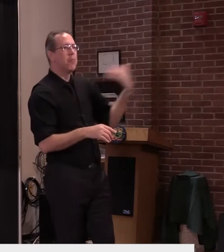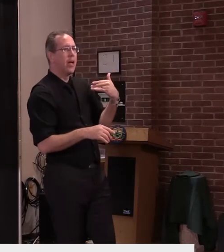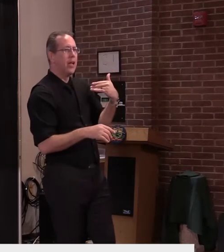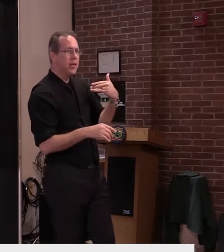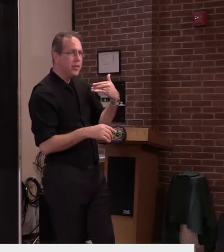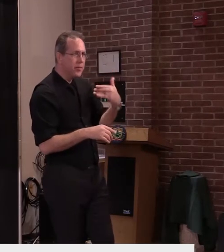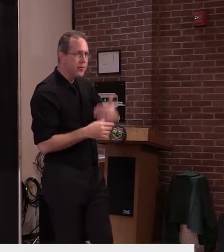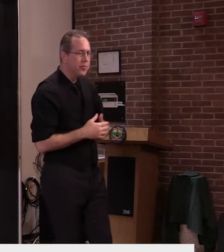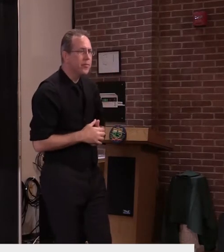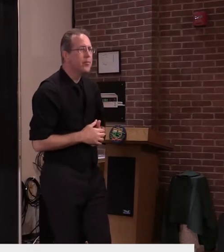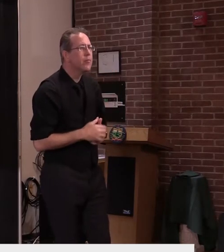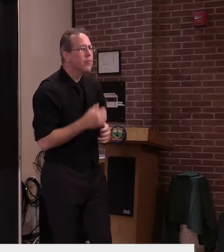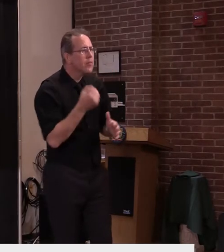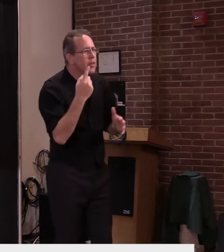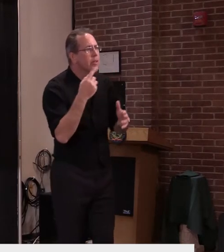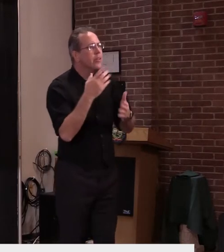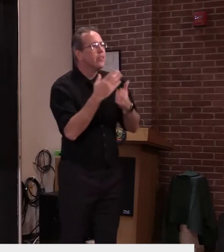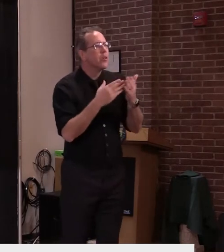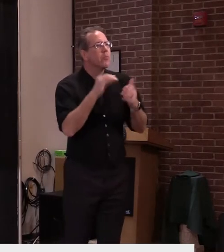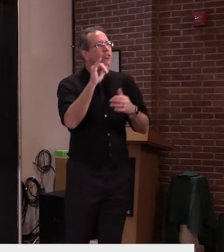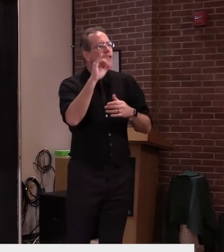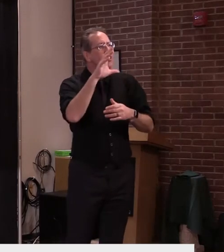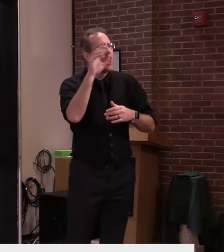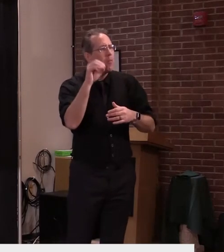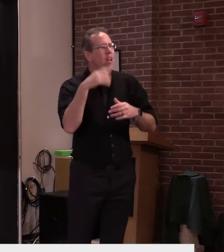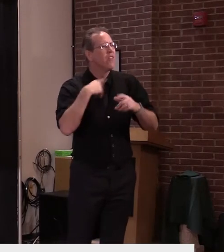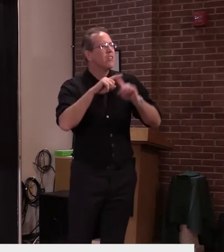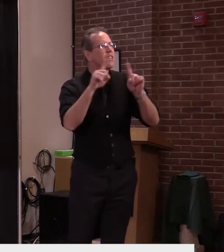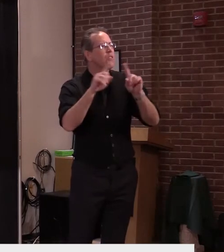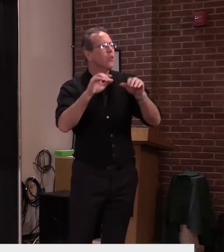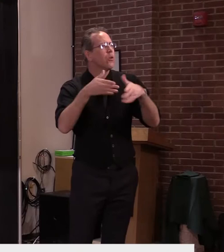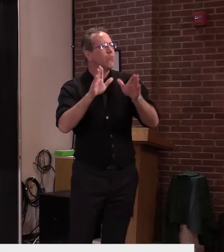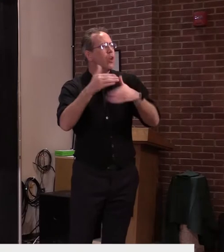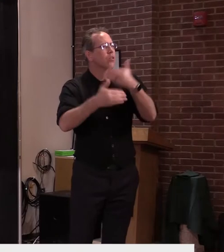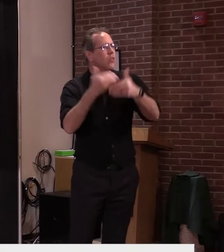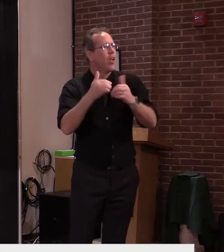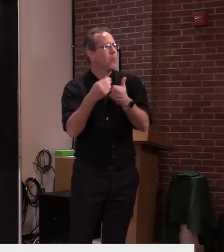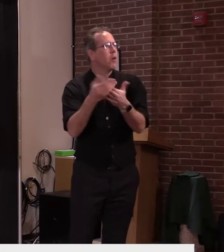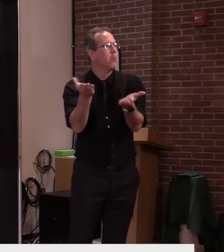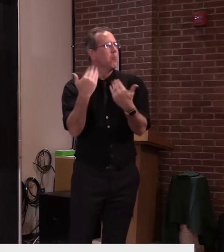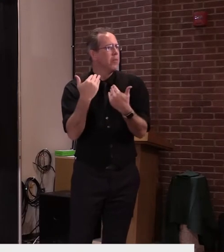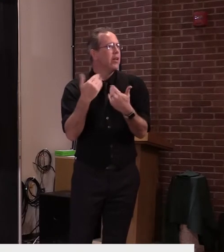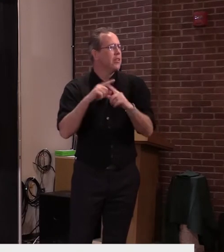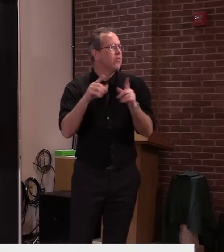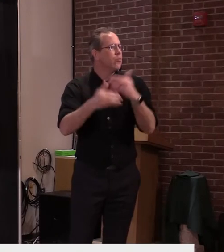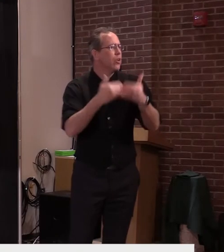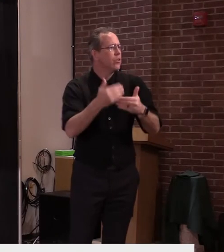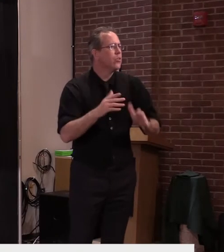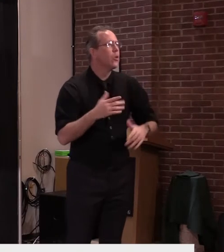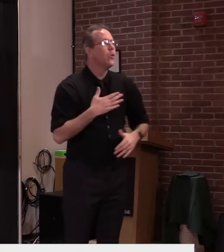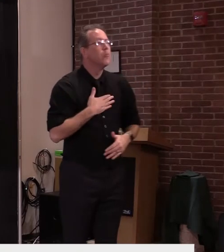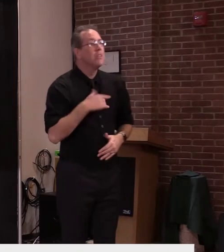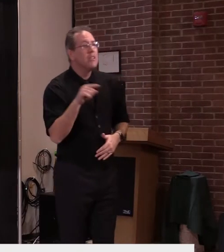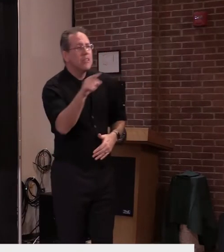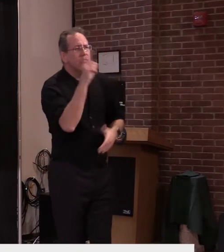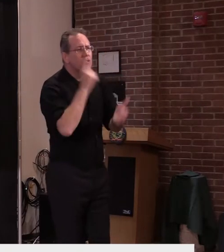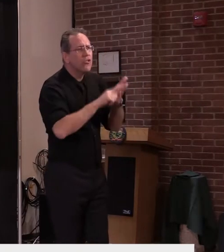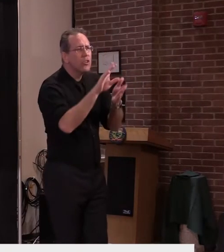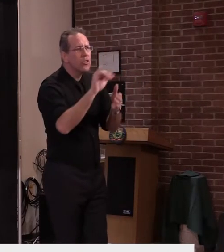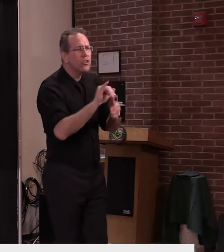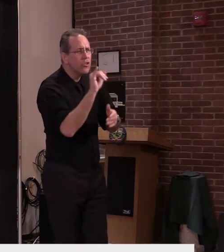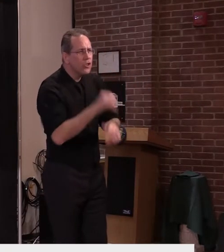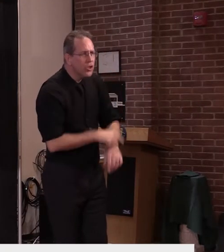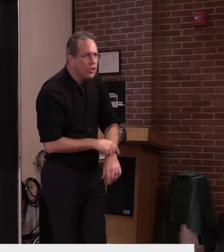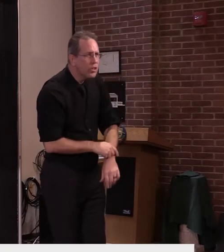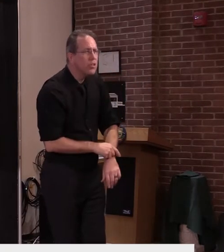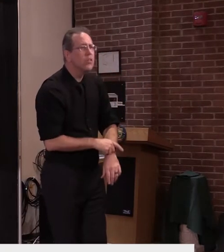and whether they're set up with a pharmacy. So I do encourage Vermonters to check in with their insurance company before going to the pharmacy to ensure that they are online